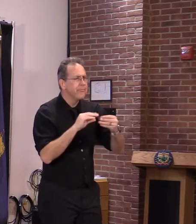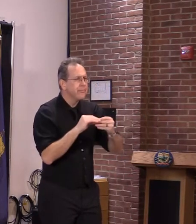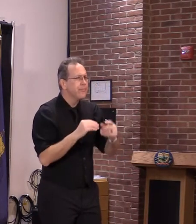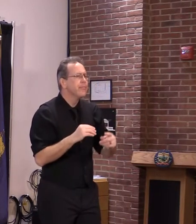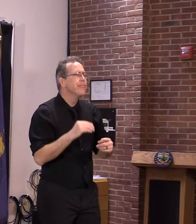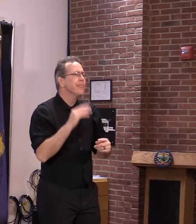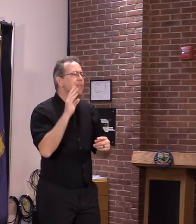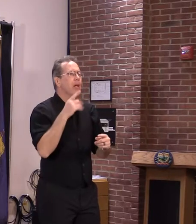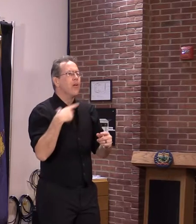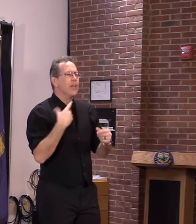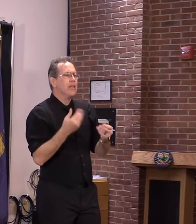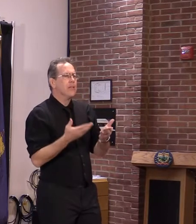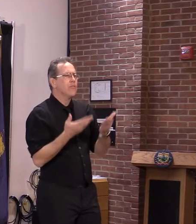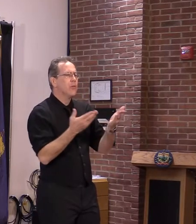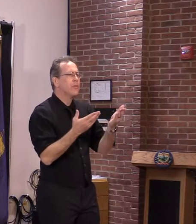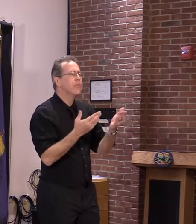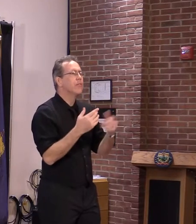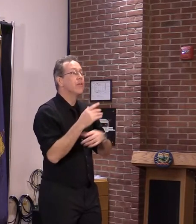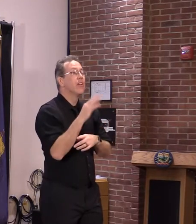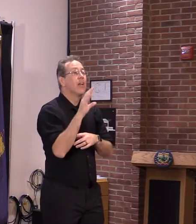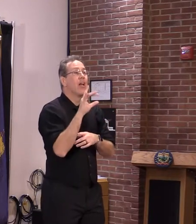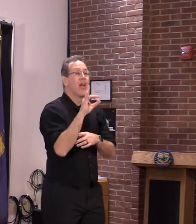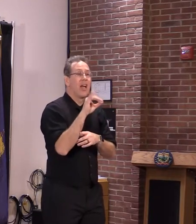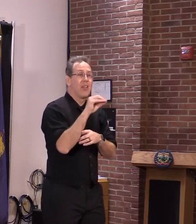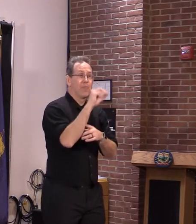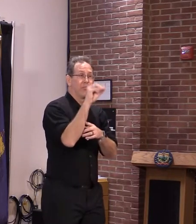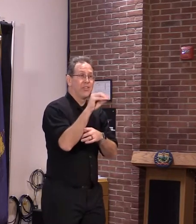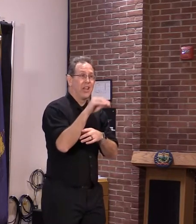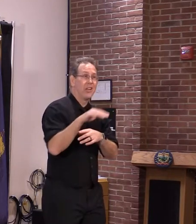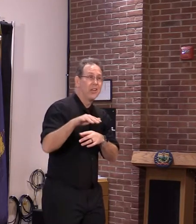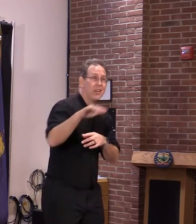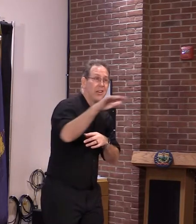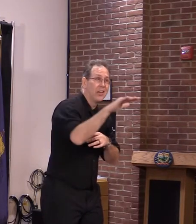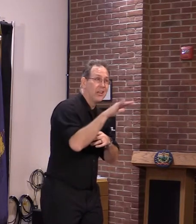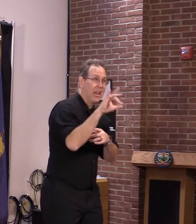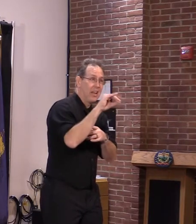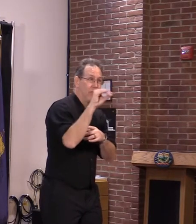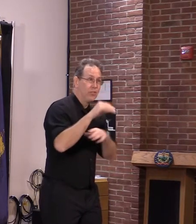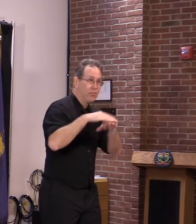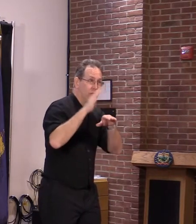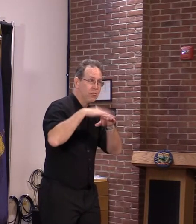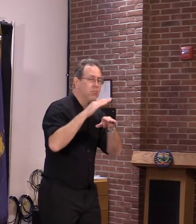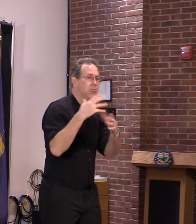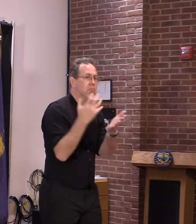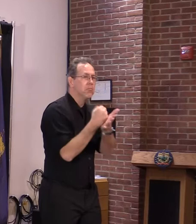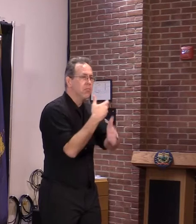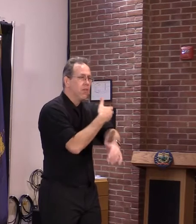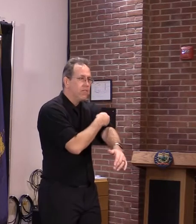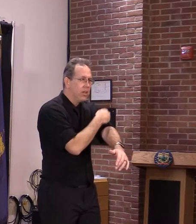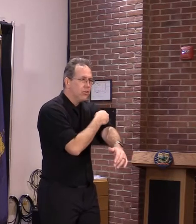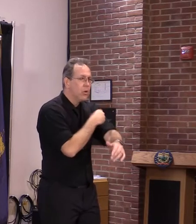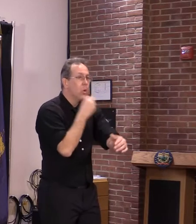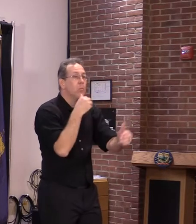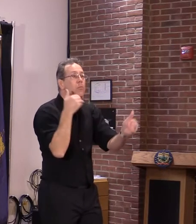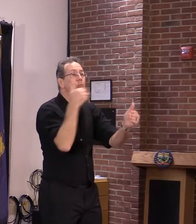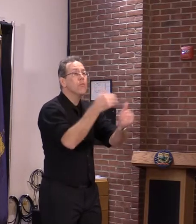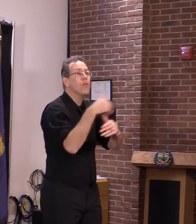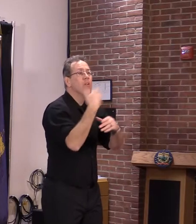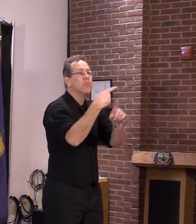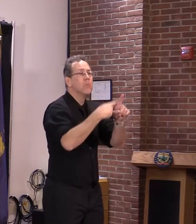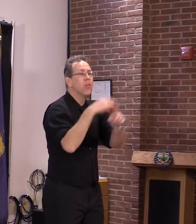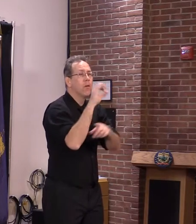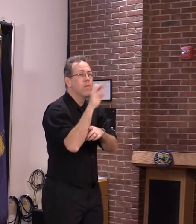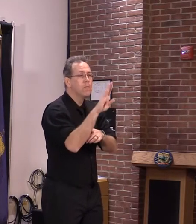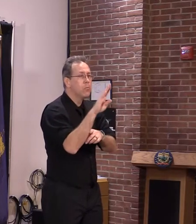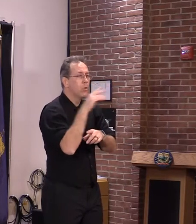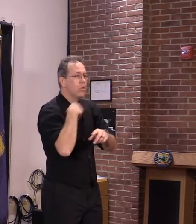on 80% vaccination rate and masking. We pushed that back to February 28th. So that isn't a direct answer to your question,